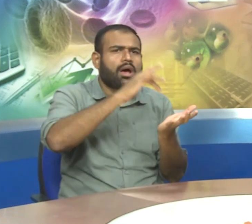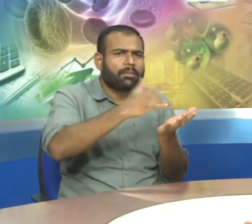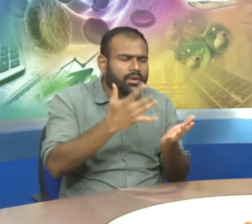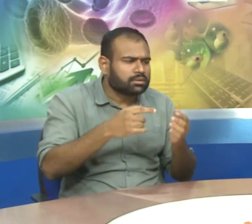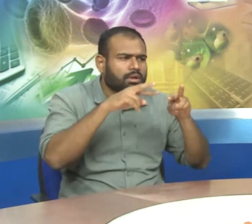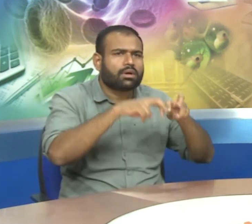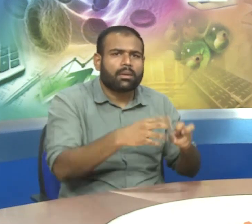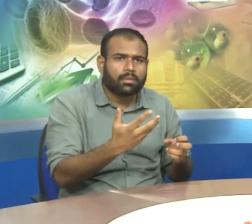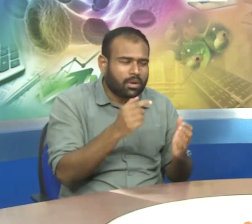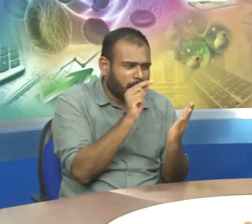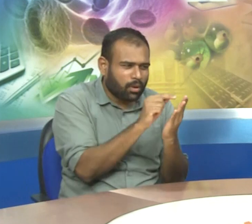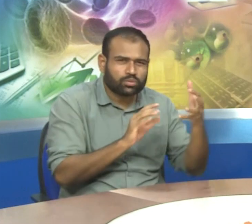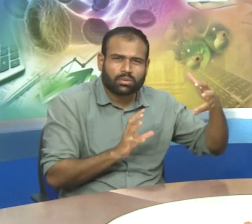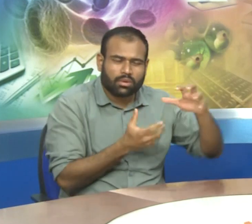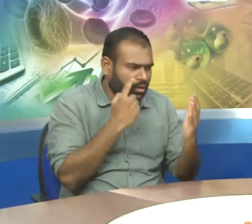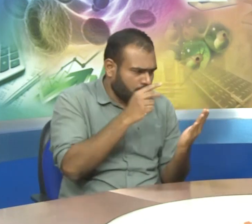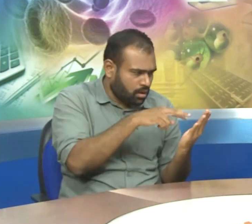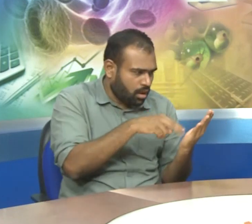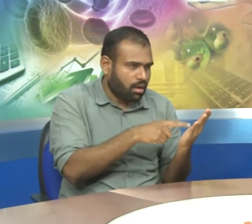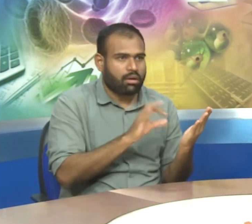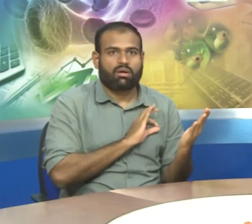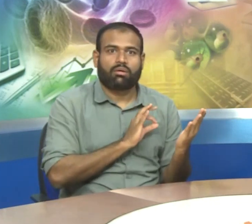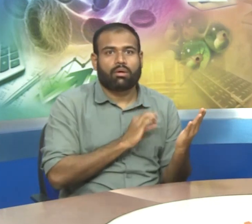its relevance to their interest.